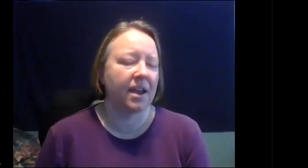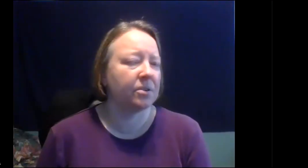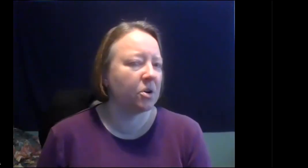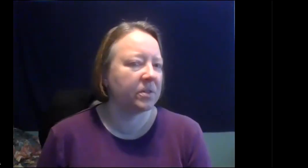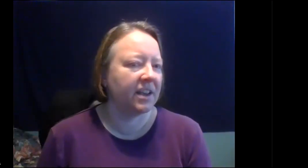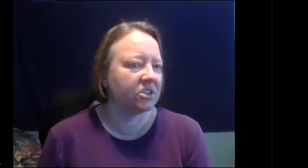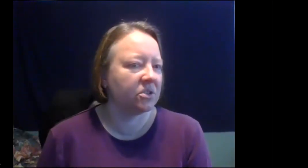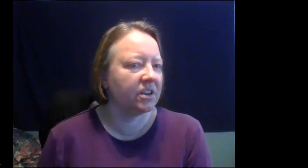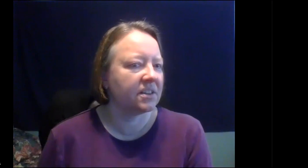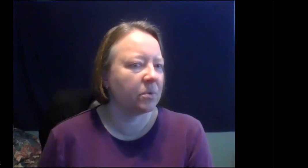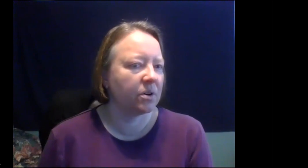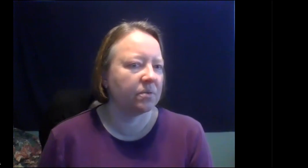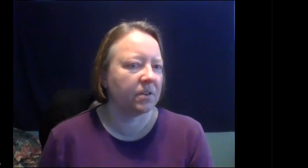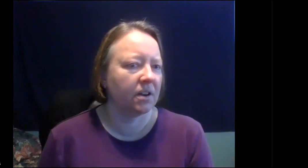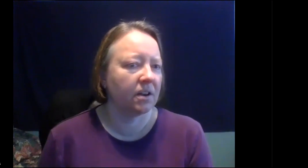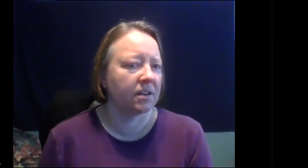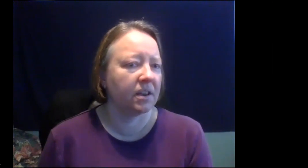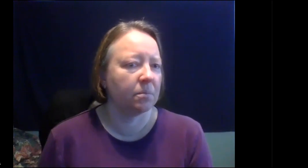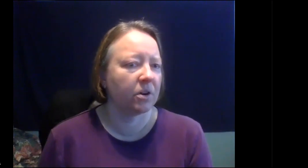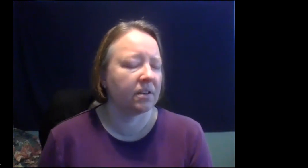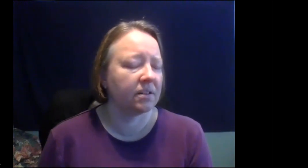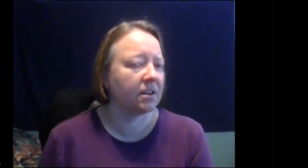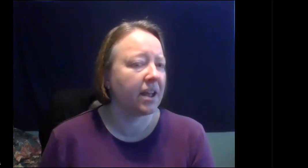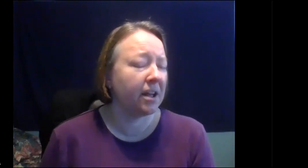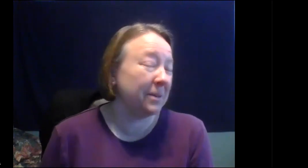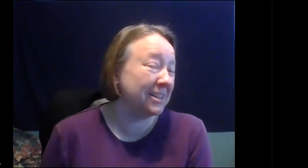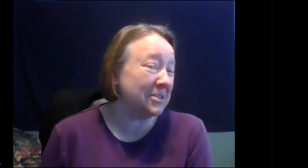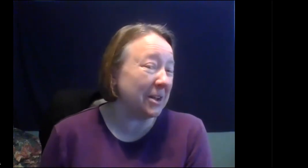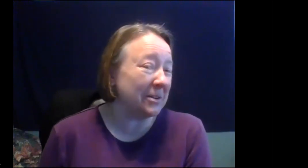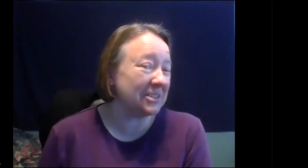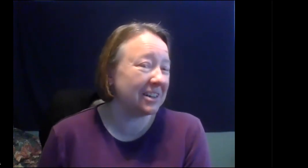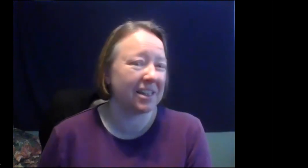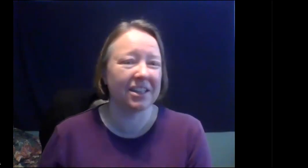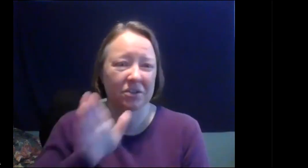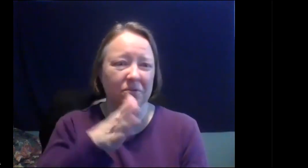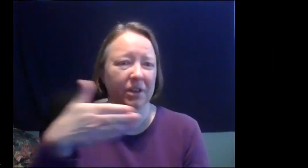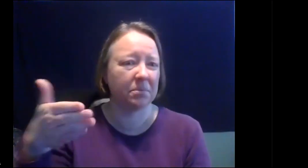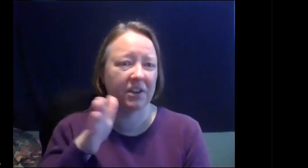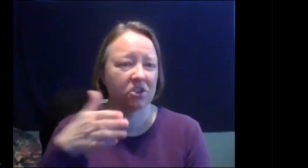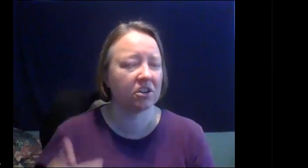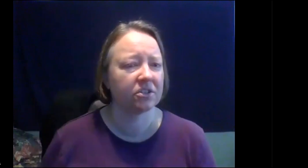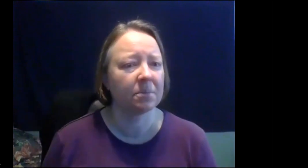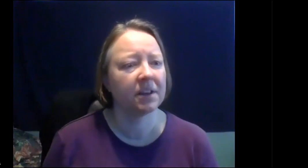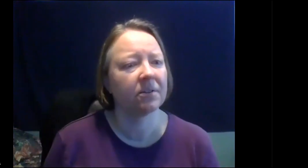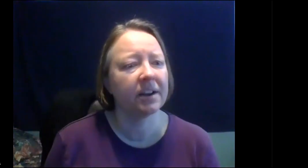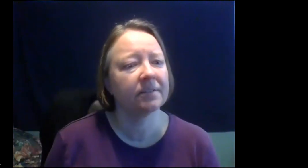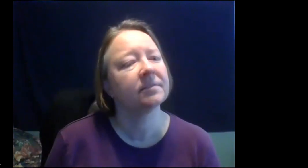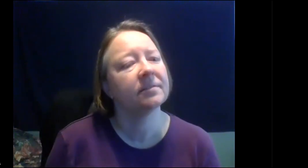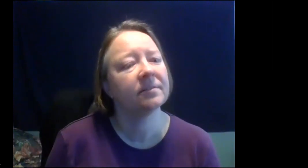I don't know what the answer is. I wonder if Kim or could that help me answer that question? I think there's a flip feature or something, right?